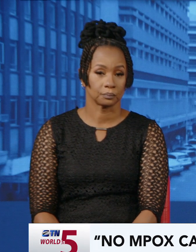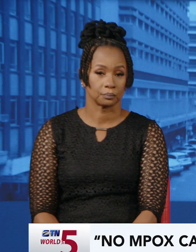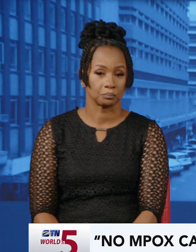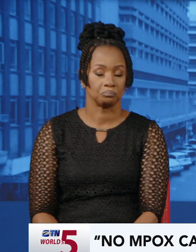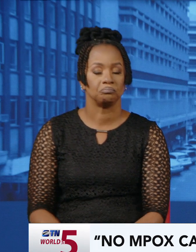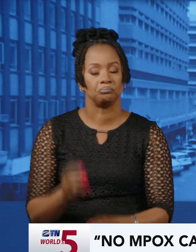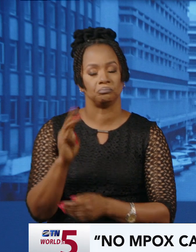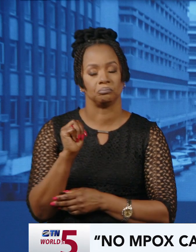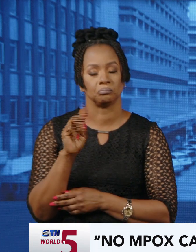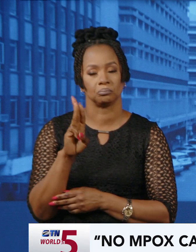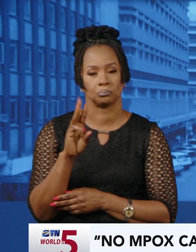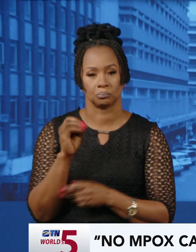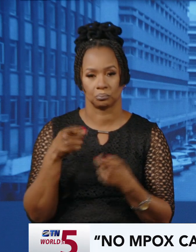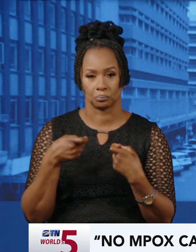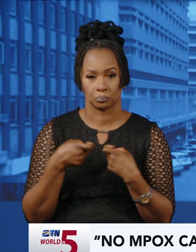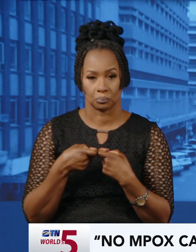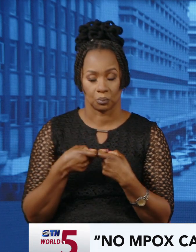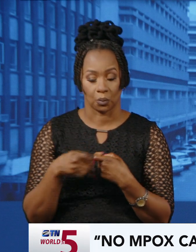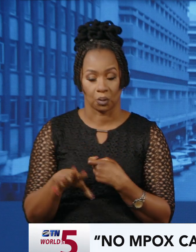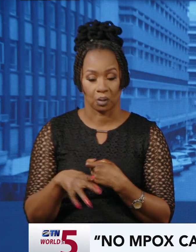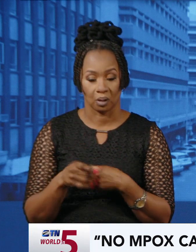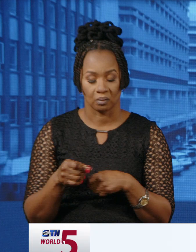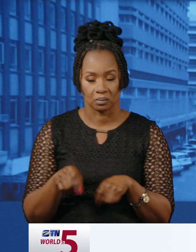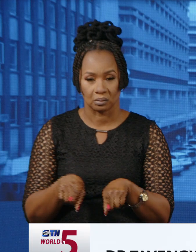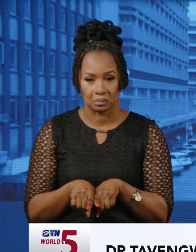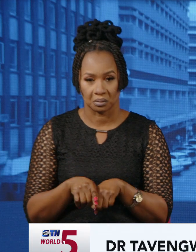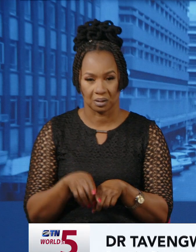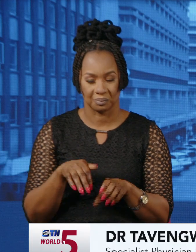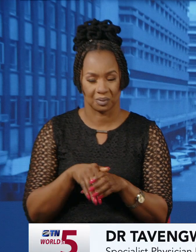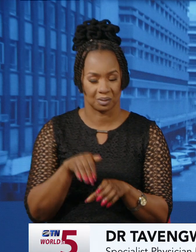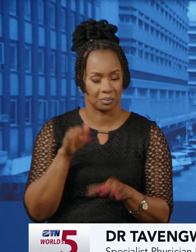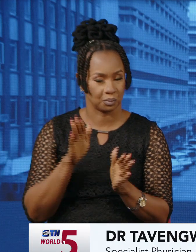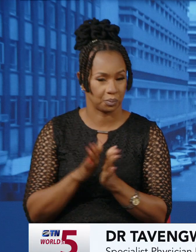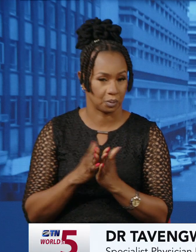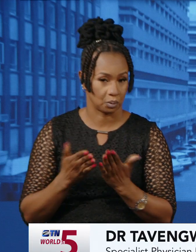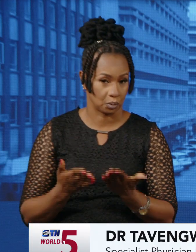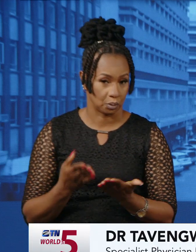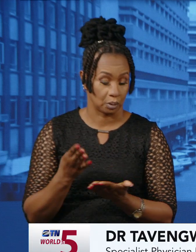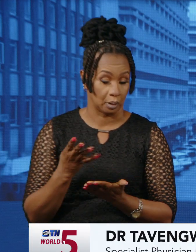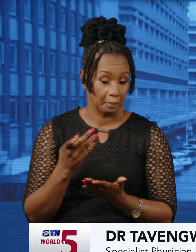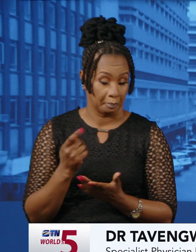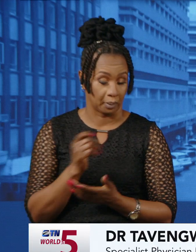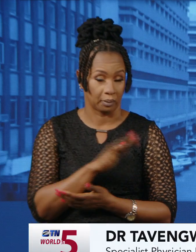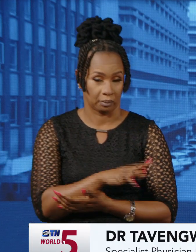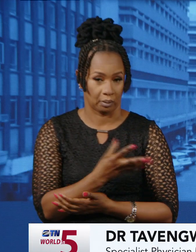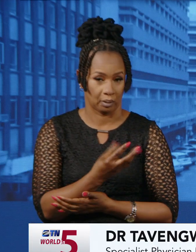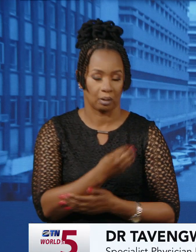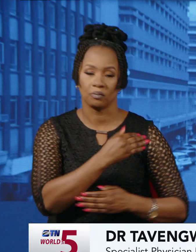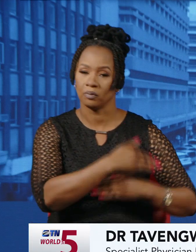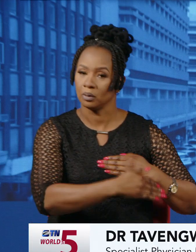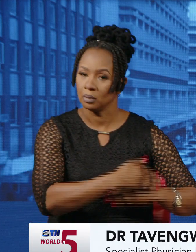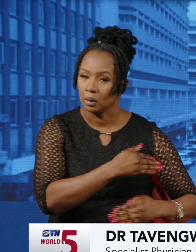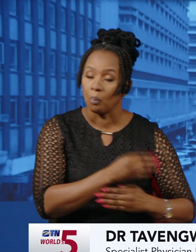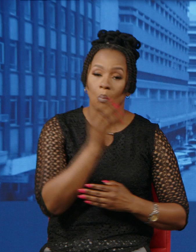Mpox has not yet been recorded in Zimbabwe, but it has been recorded in a neighboring country